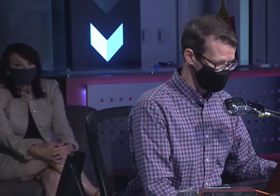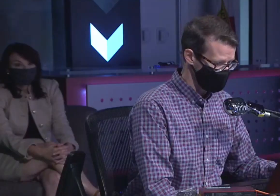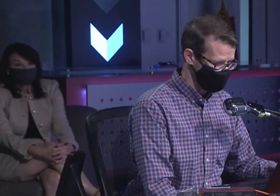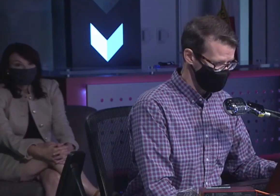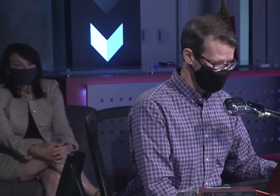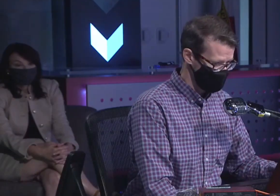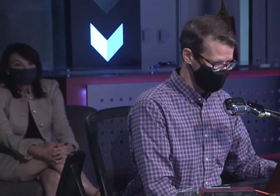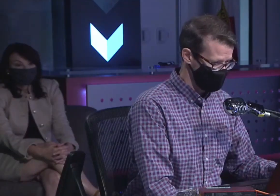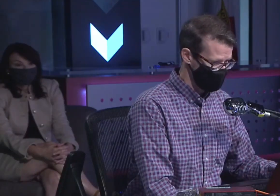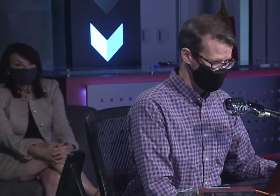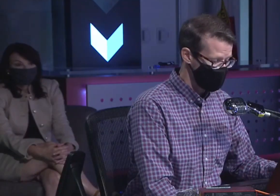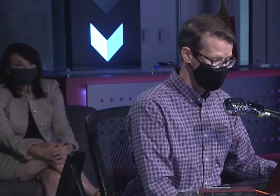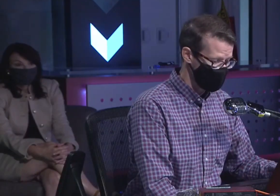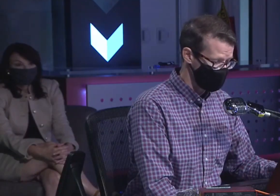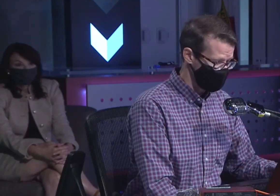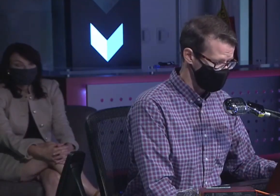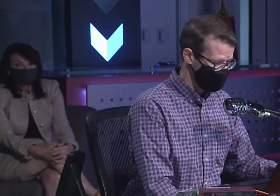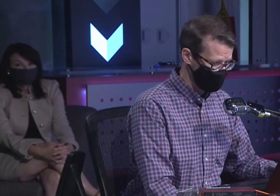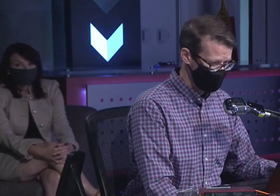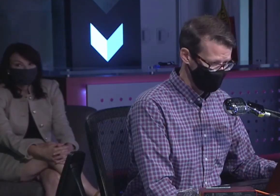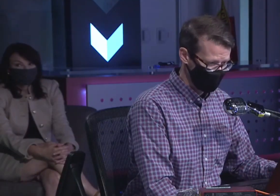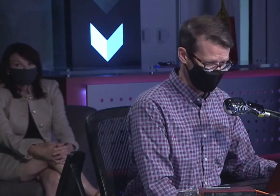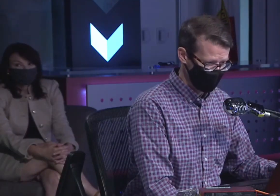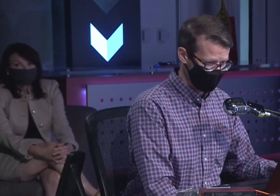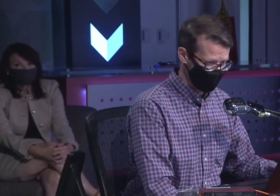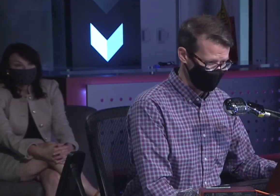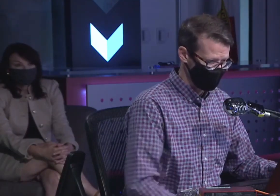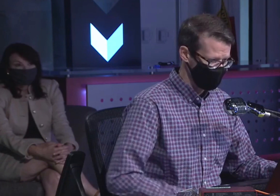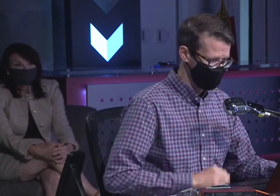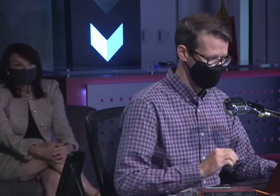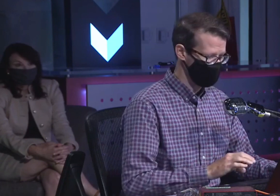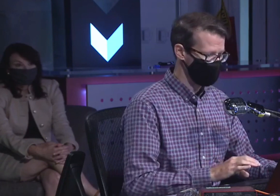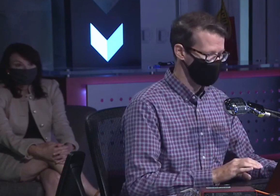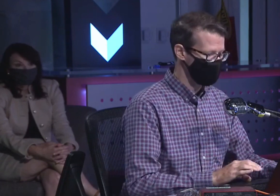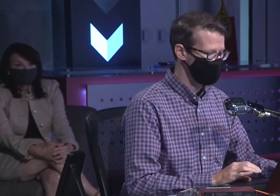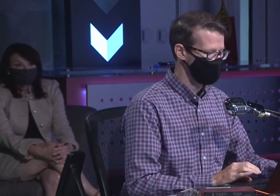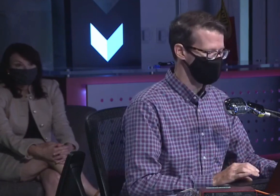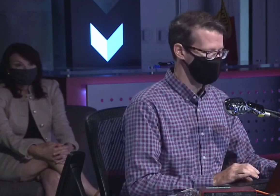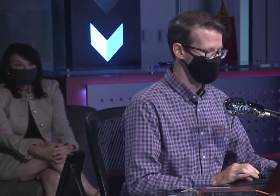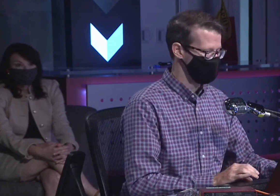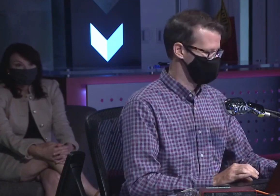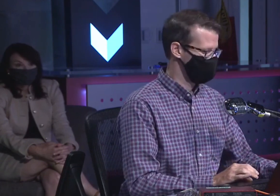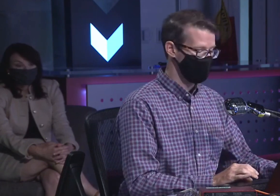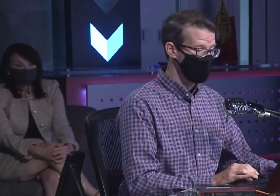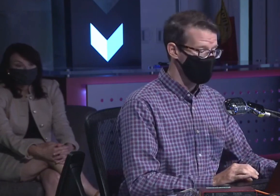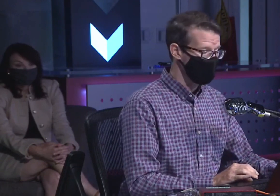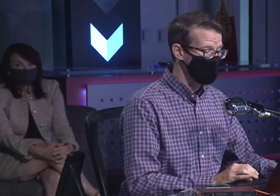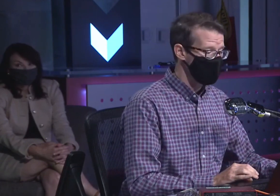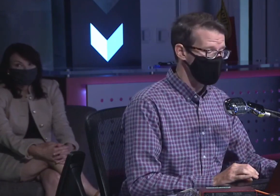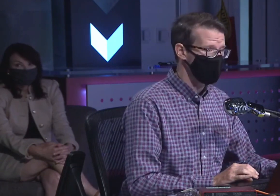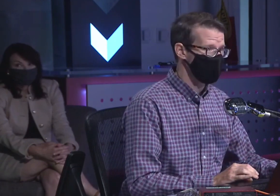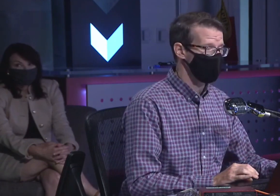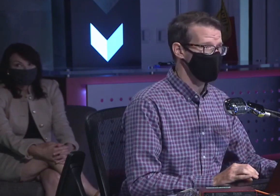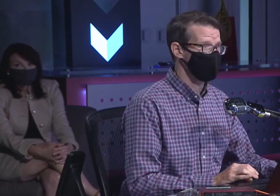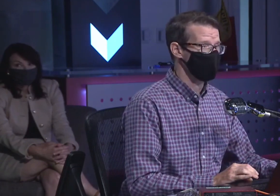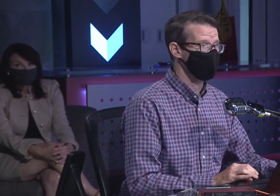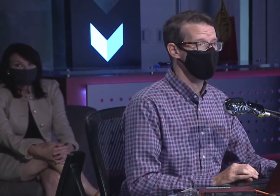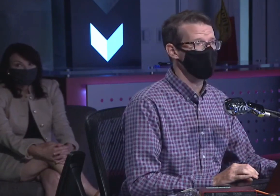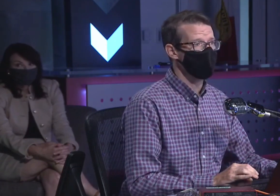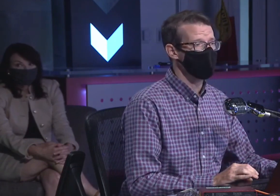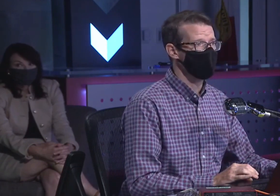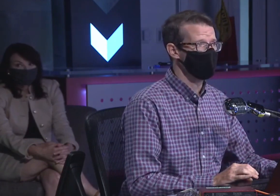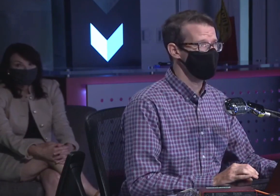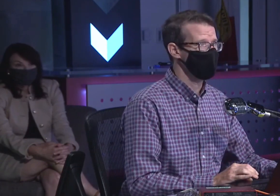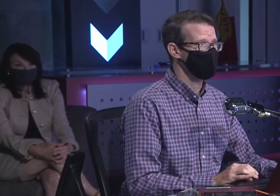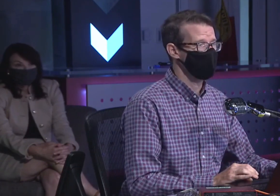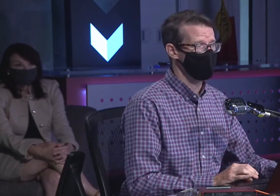Jacob, Okay, thank you. Jacob, did you have a follow-up? No. Great, thank you. This concludes our questions at this time. Are there